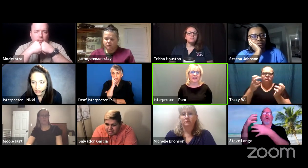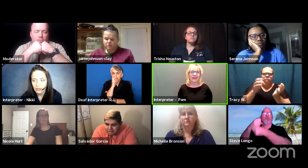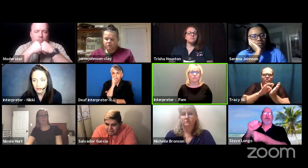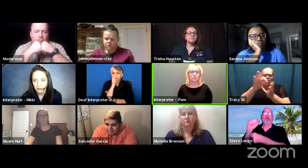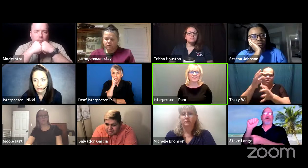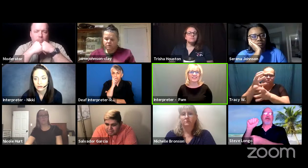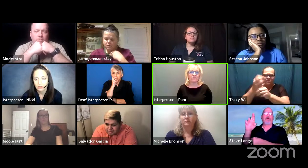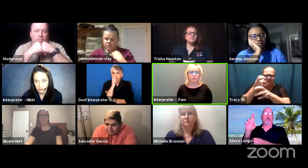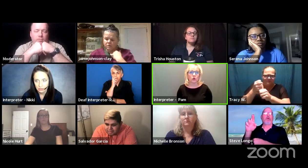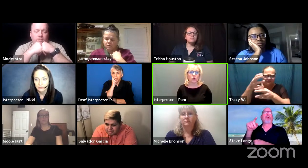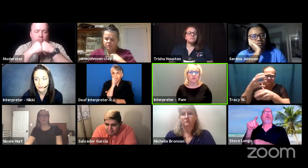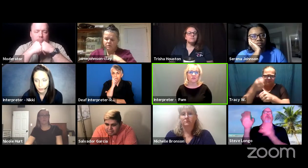accounts receivable